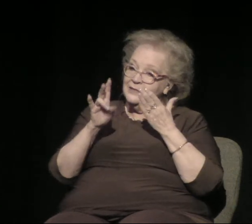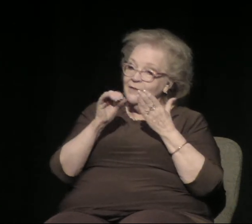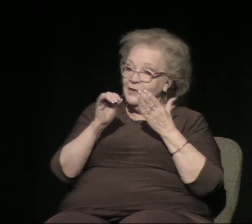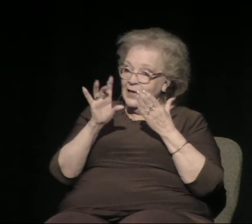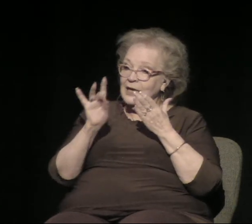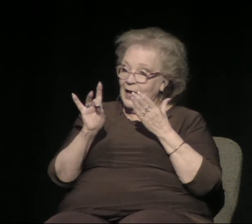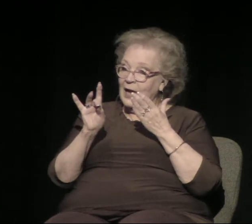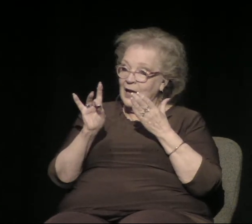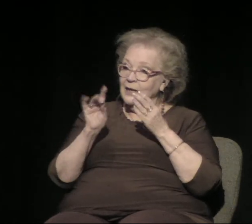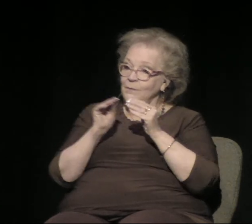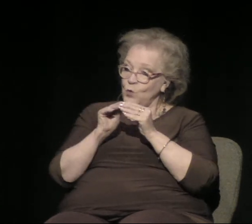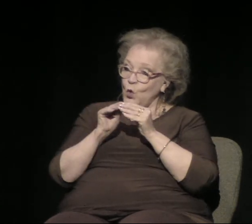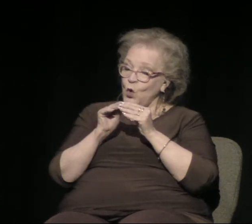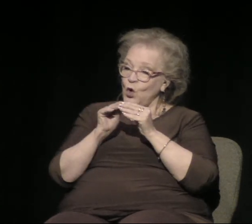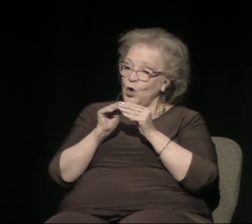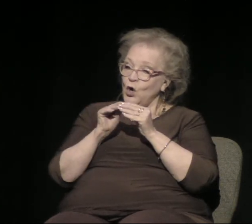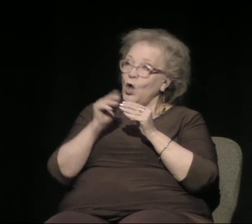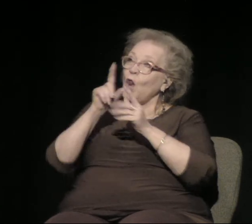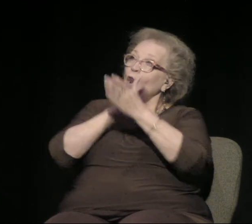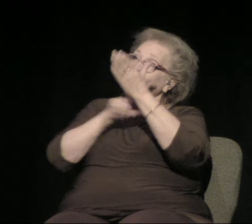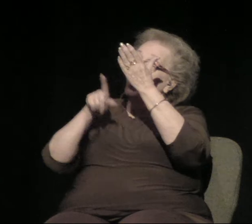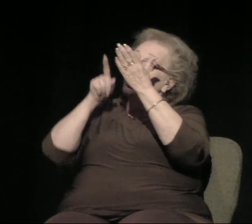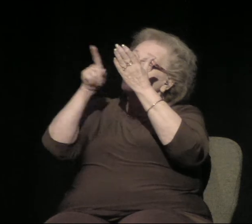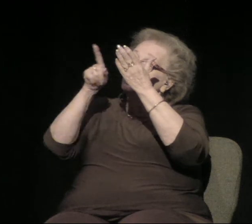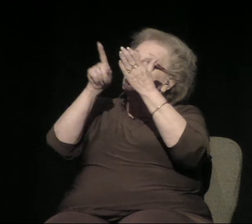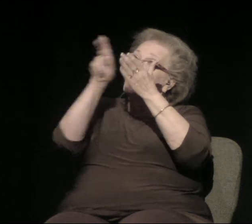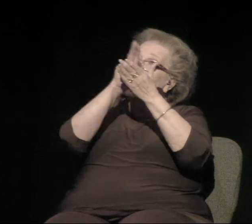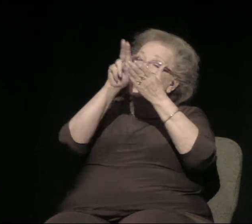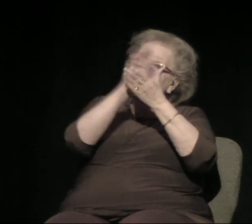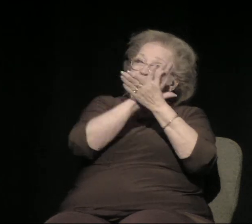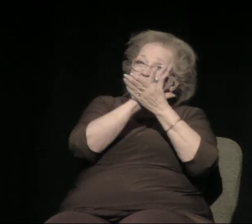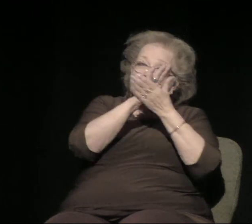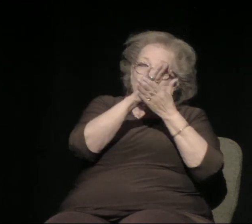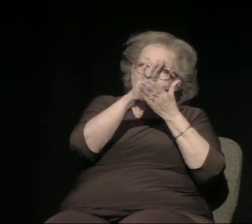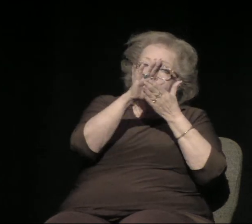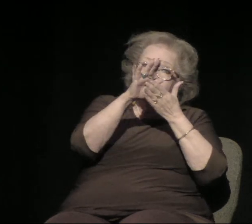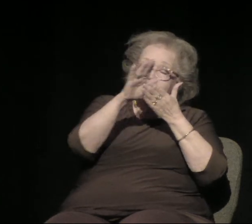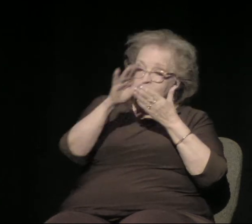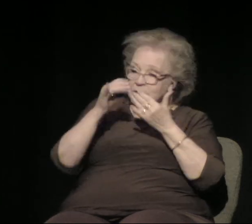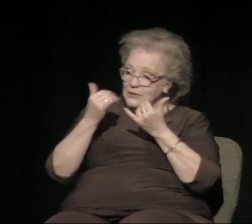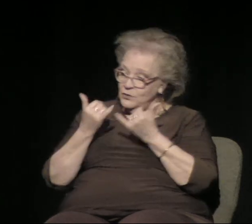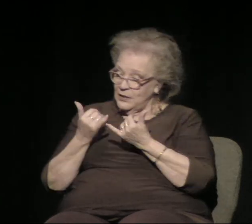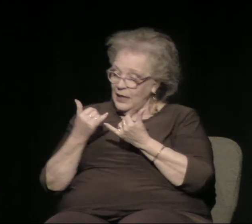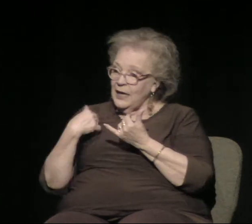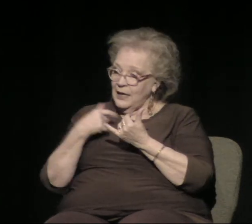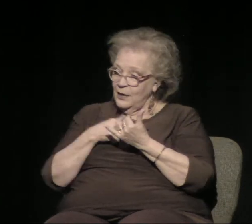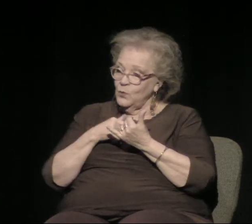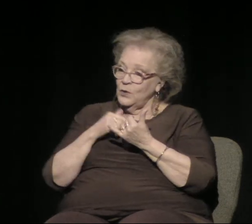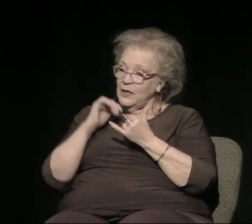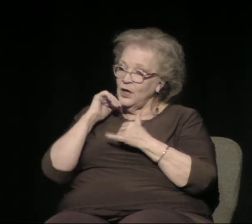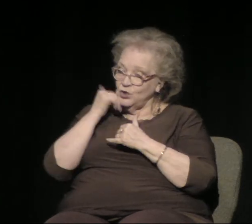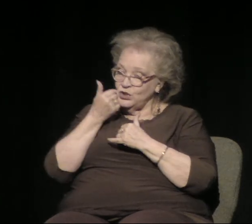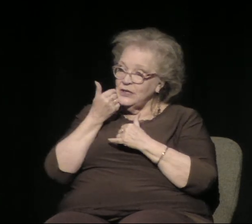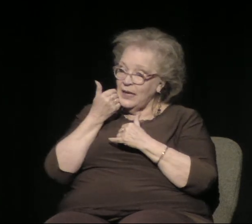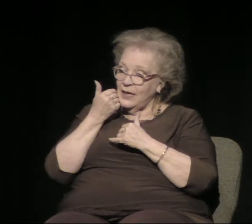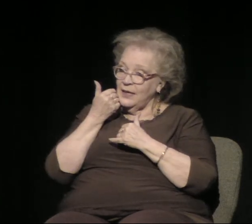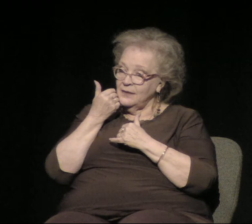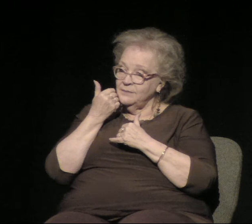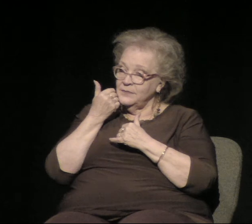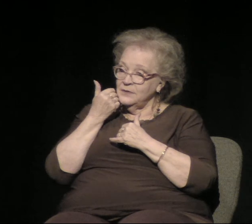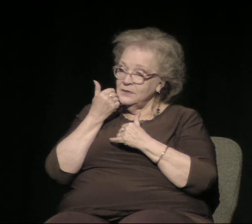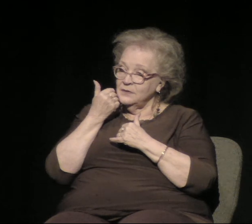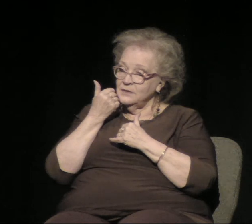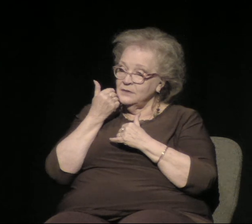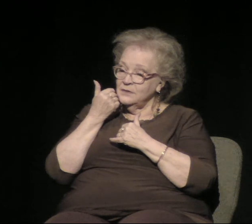confession. Lord, you are righteous, but this day we are covered with shame. The people of Judah